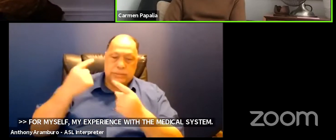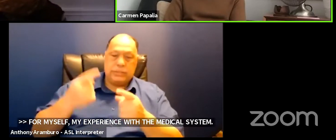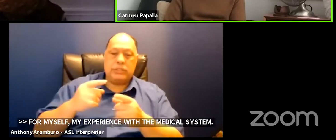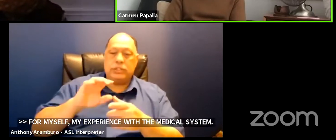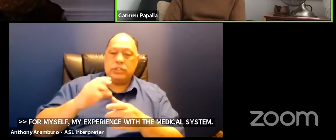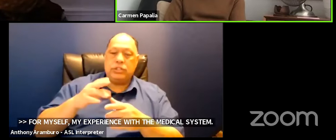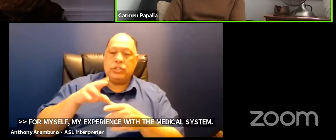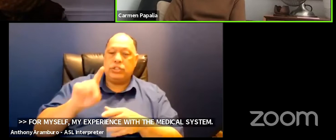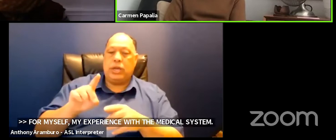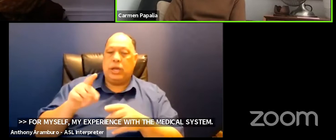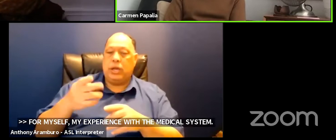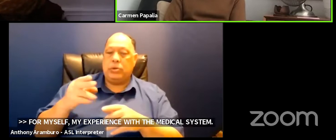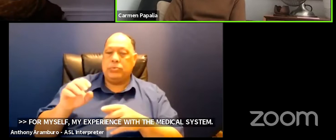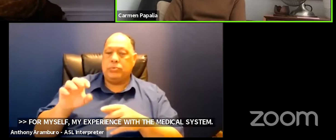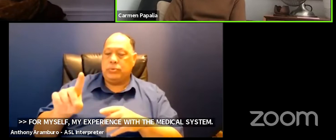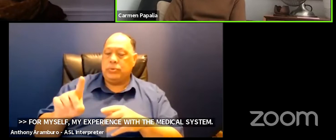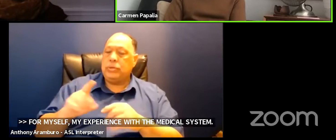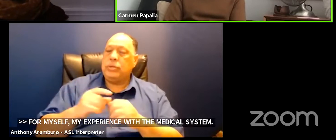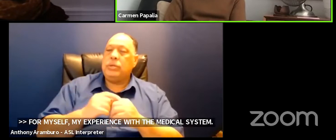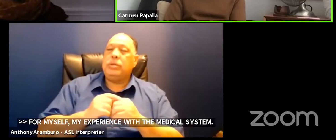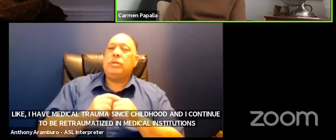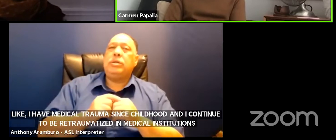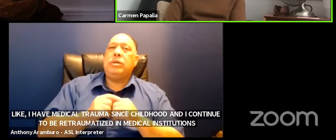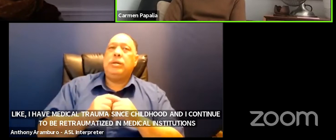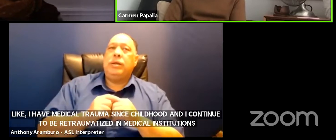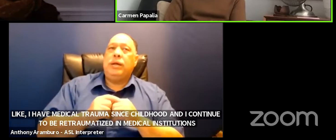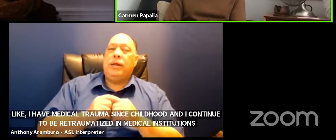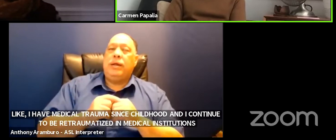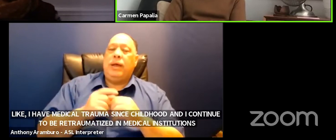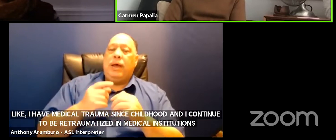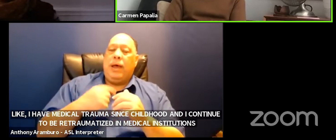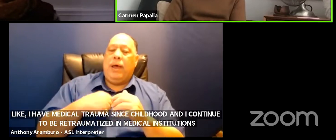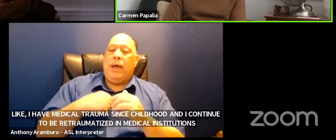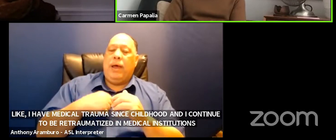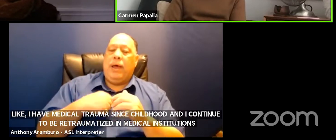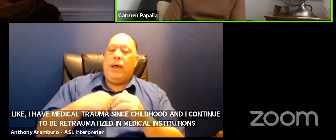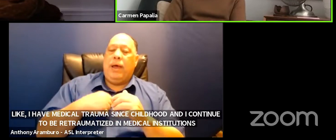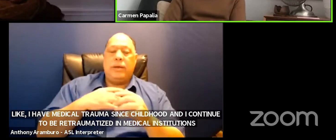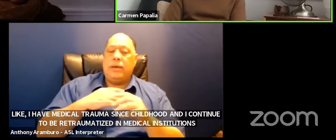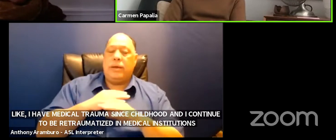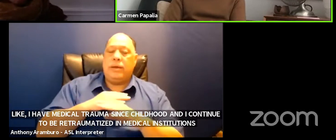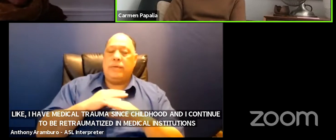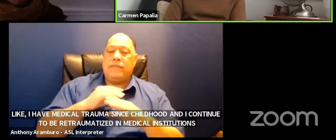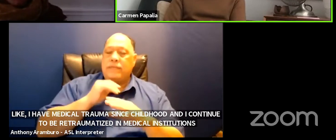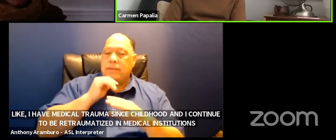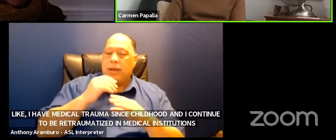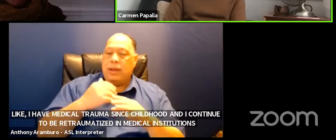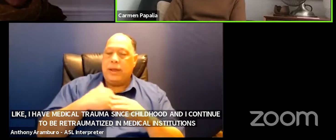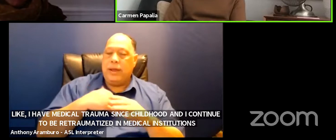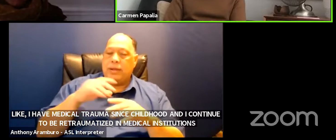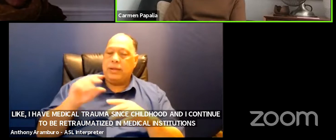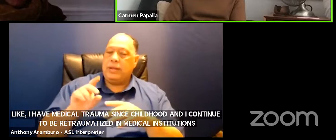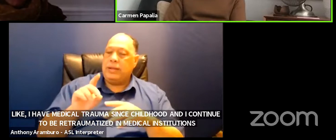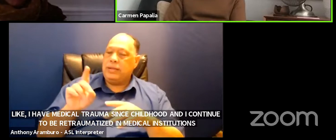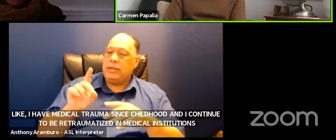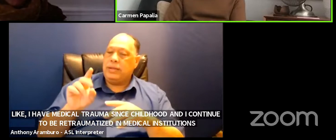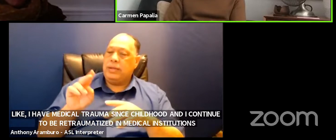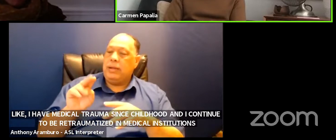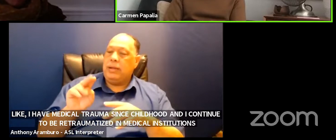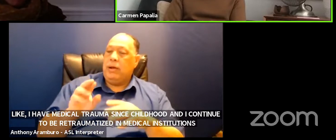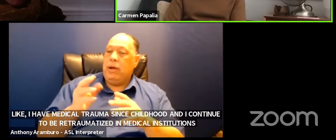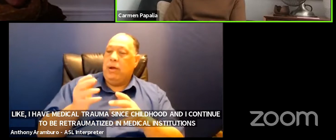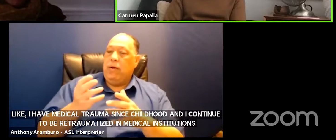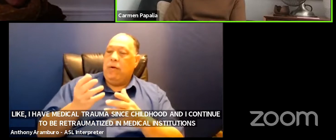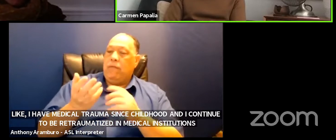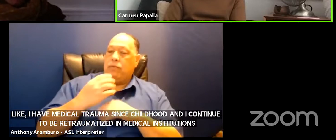medical institutions. And, you know, I don't, you know, I've not had a DNR push on me either, but I am